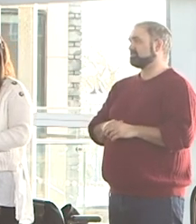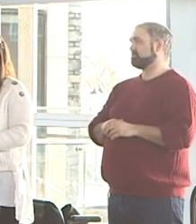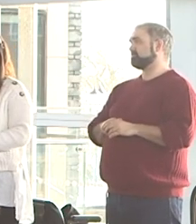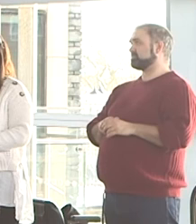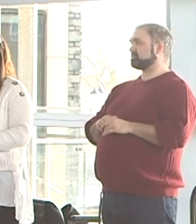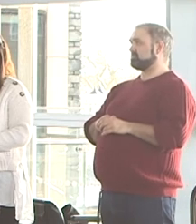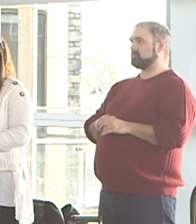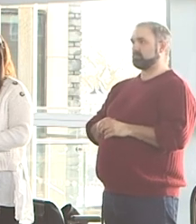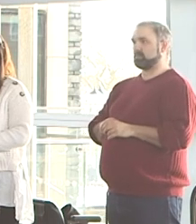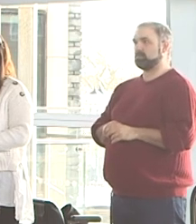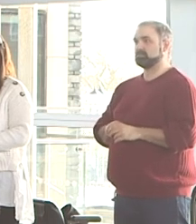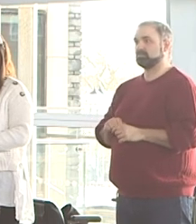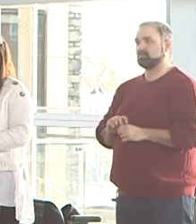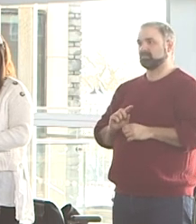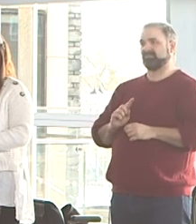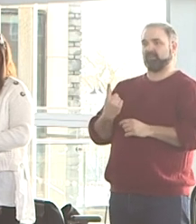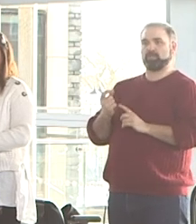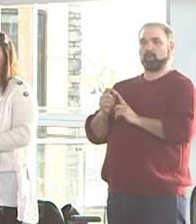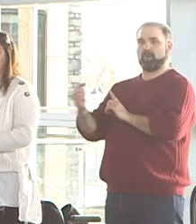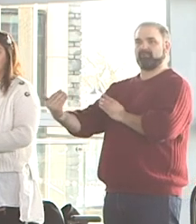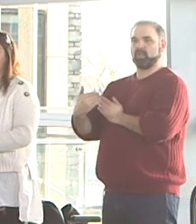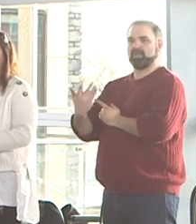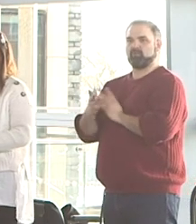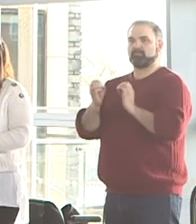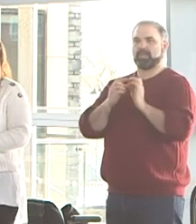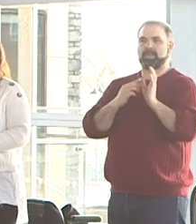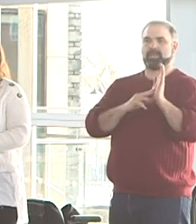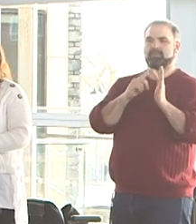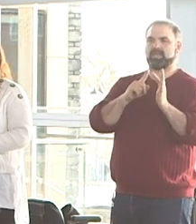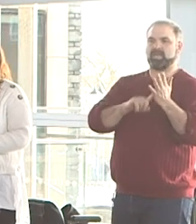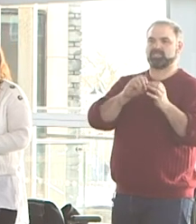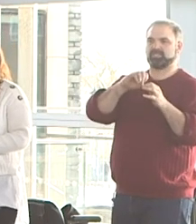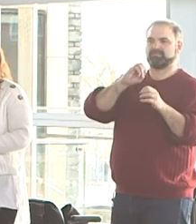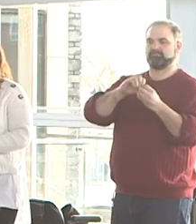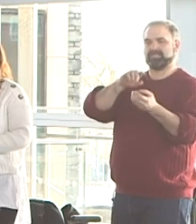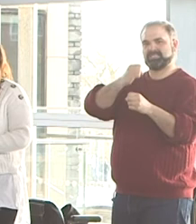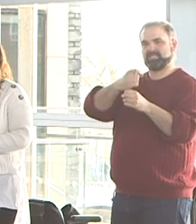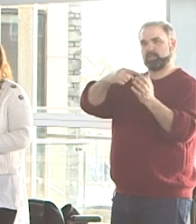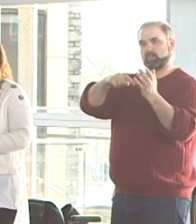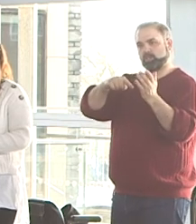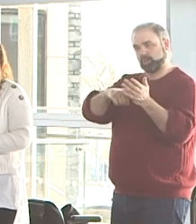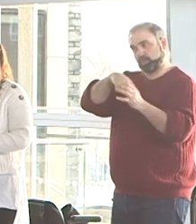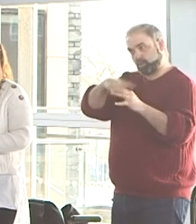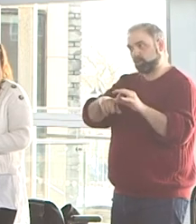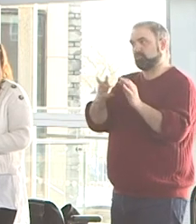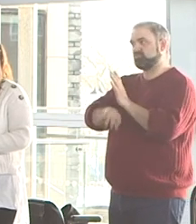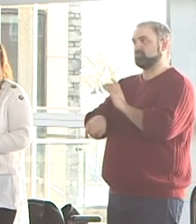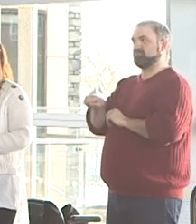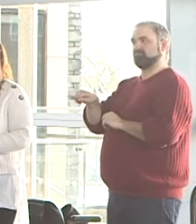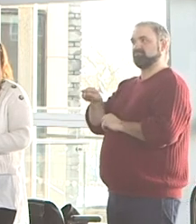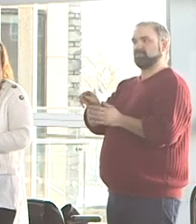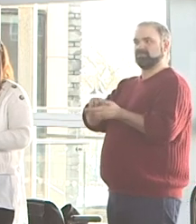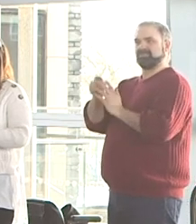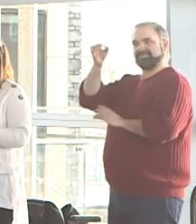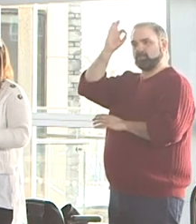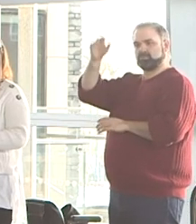being the first point of contact for BAME LGBTQ asylum seekers through the Welsh Refugee